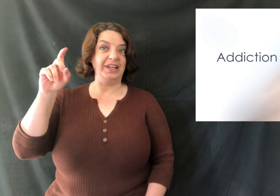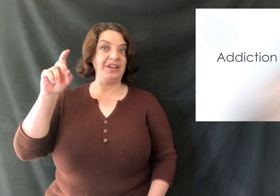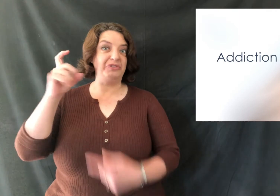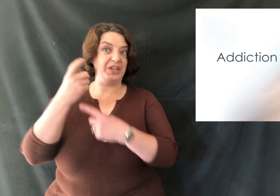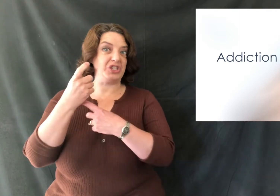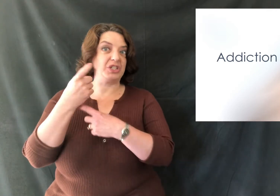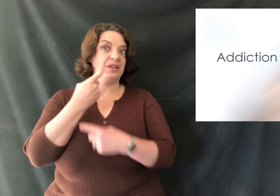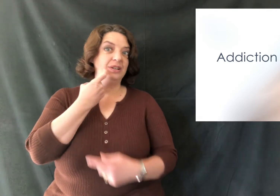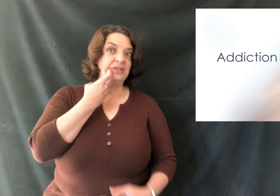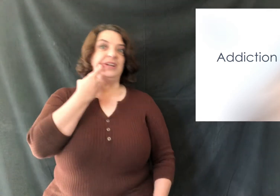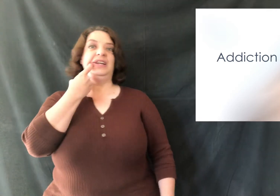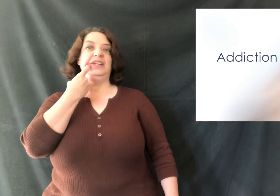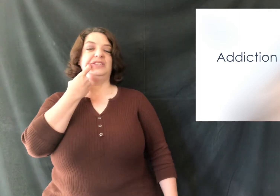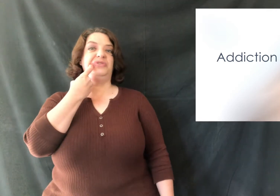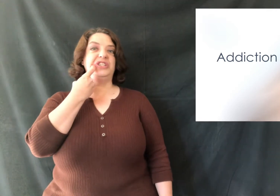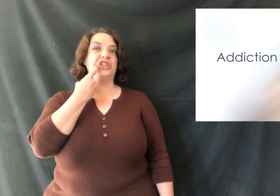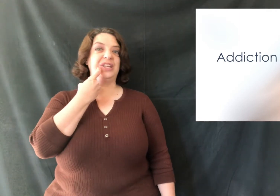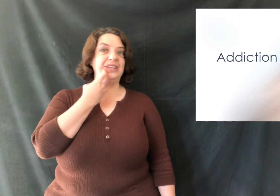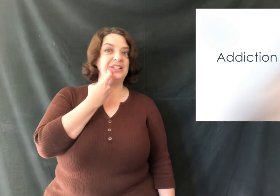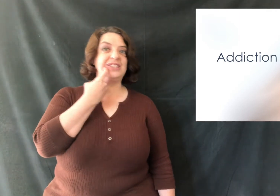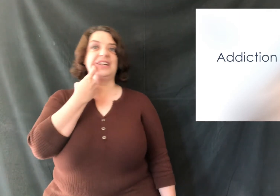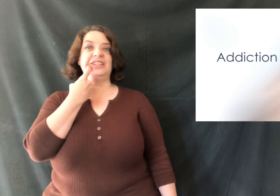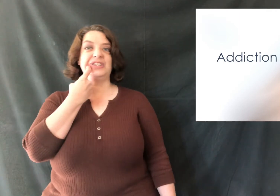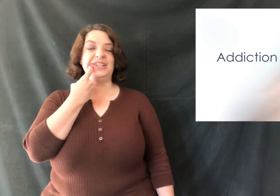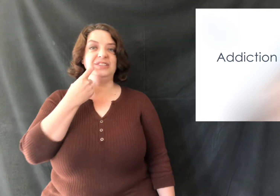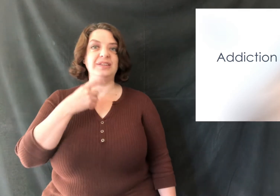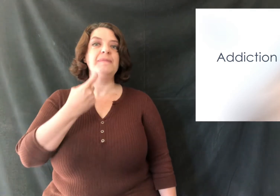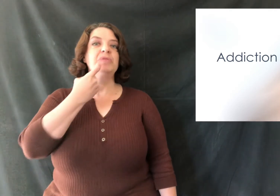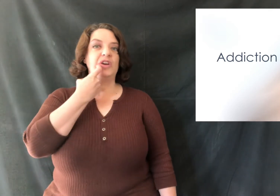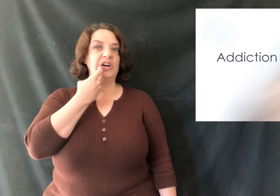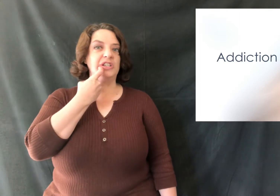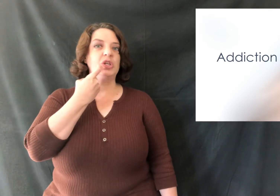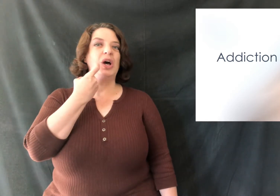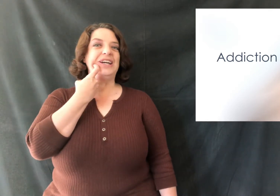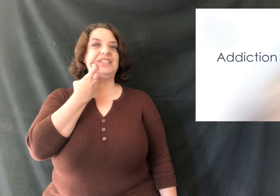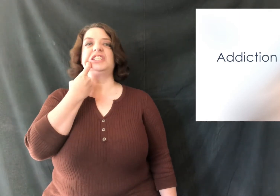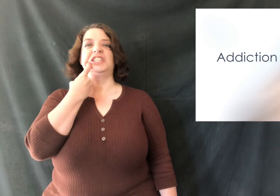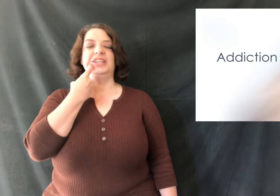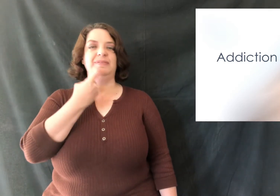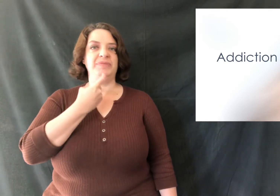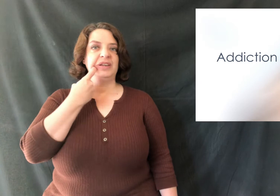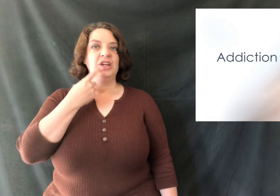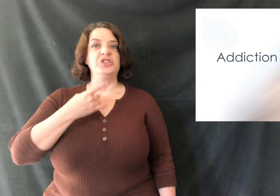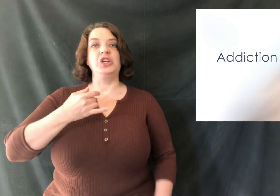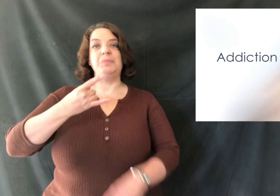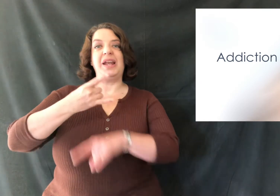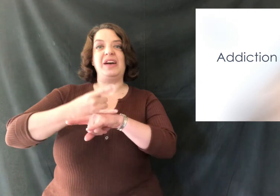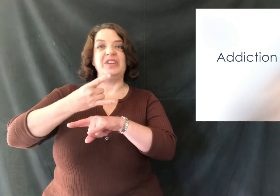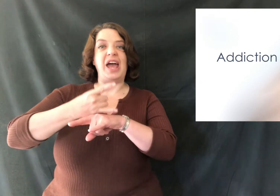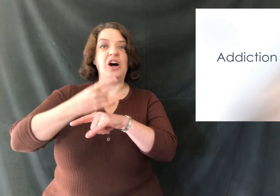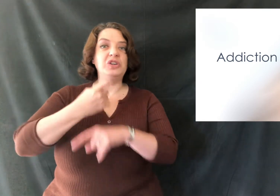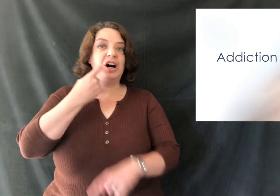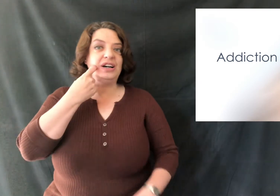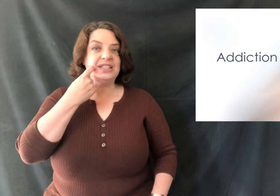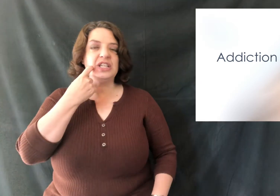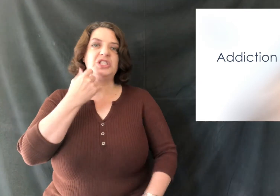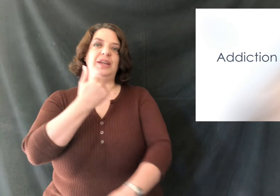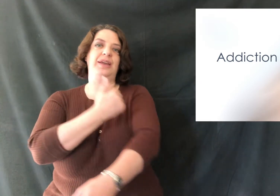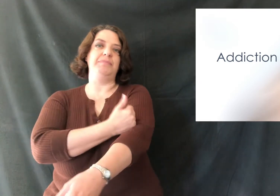a fish, right? It's a fish hook stuck in their gills, hooked, addiction. So you might have an alcohol addiction, it might